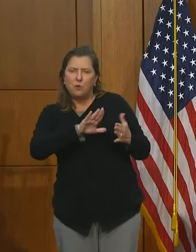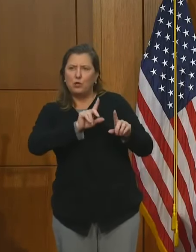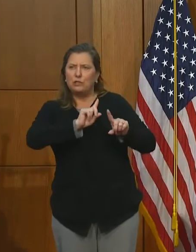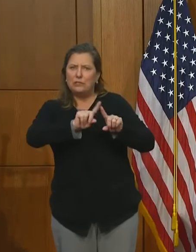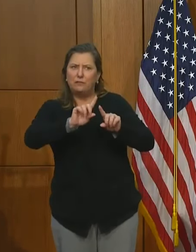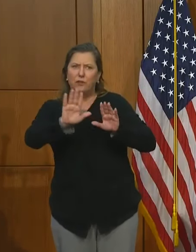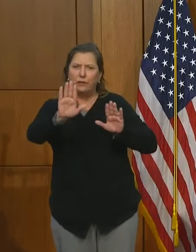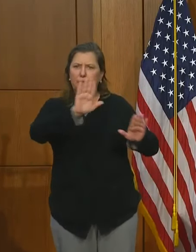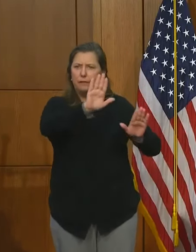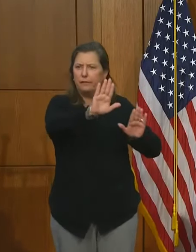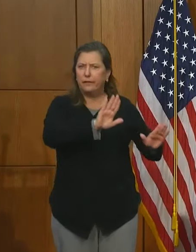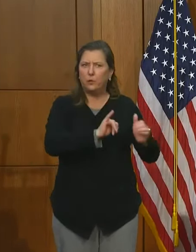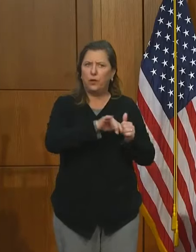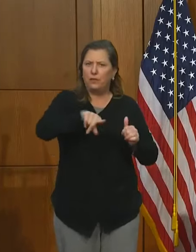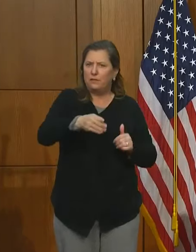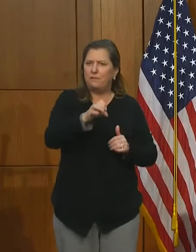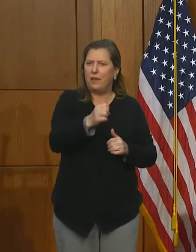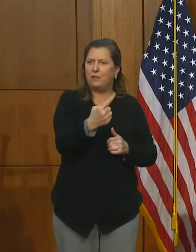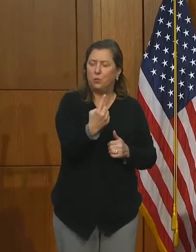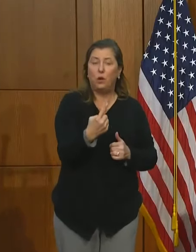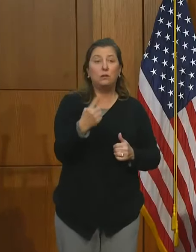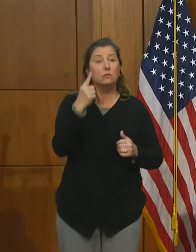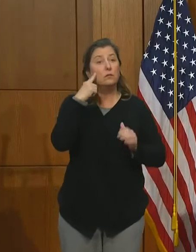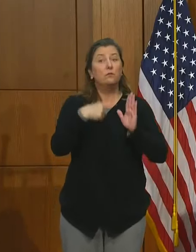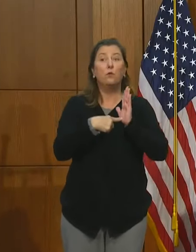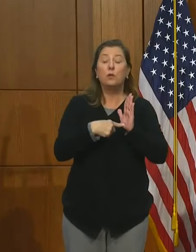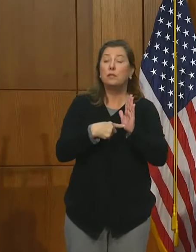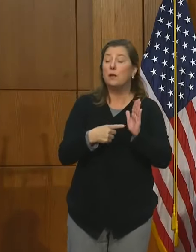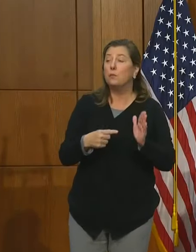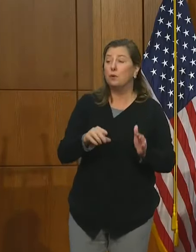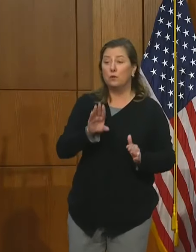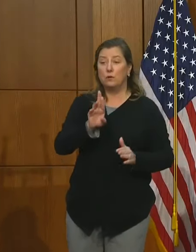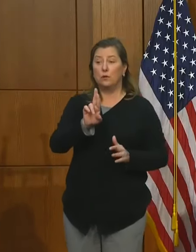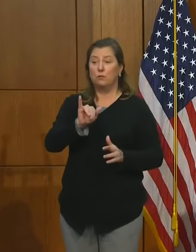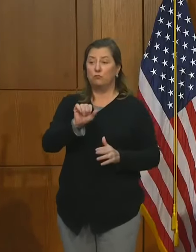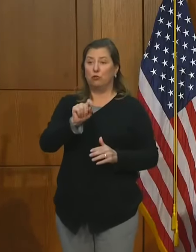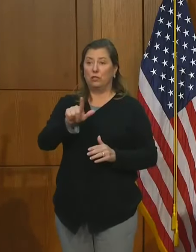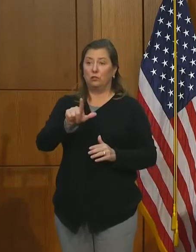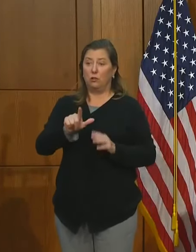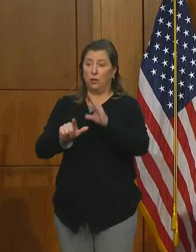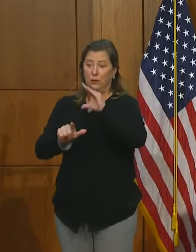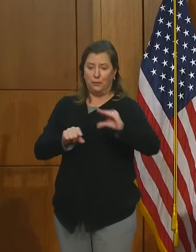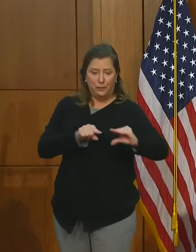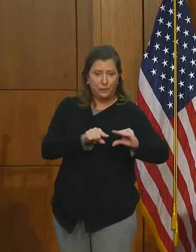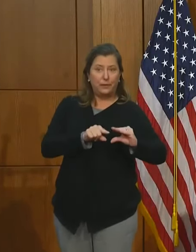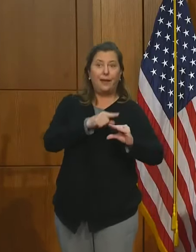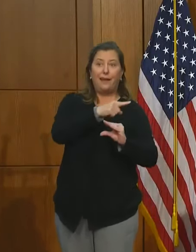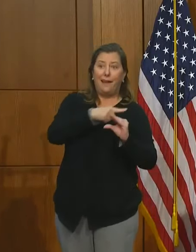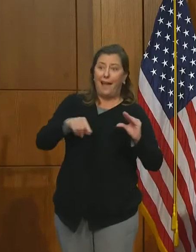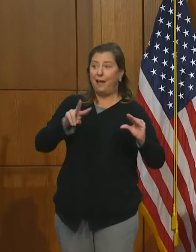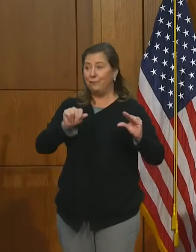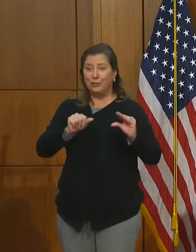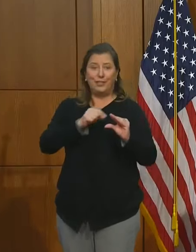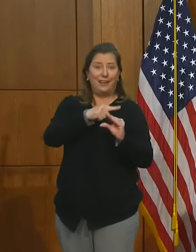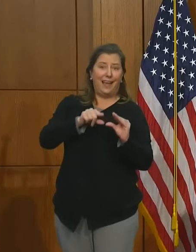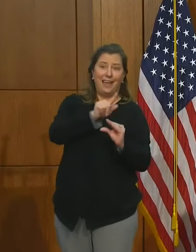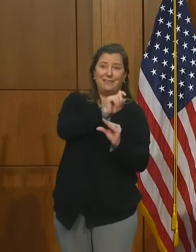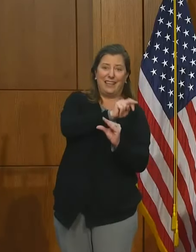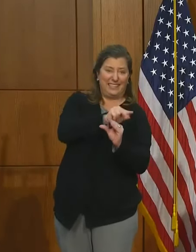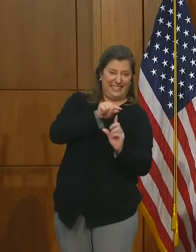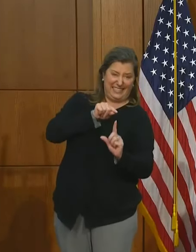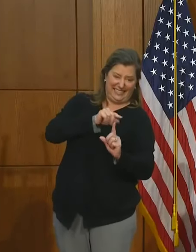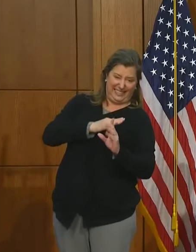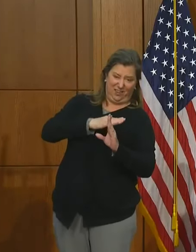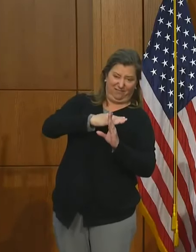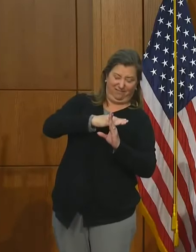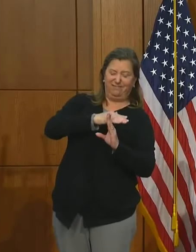with their phase one. So, for example, a lot has been written about Bristol, half of Bristol's in Tennessee, half is in Virginia. So we've